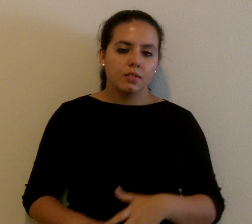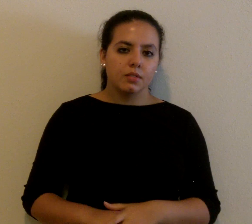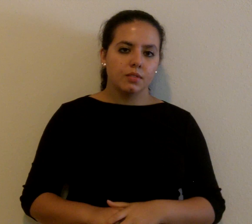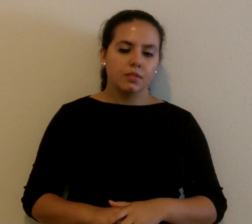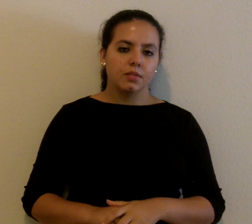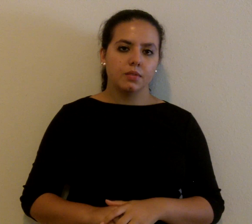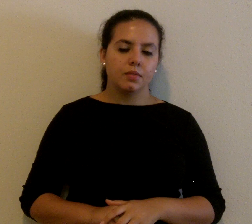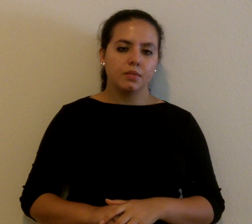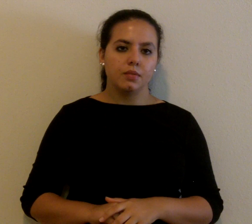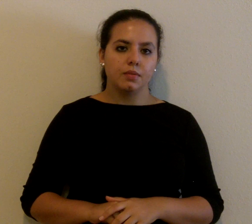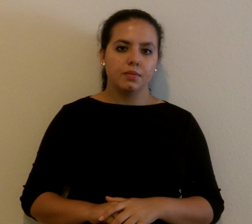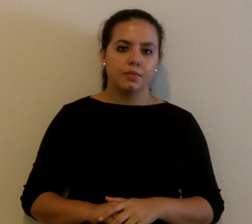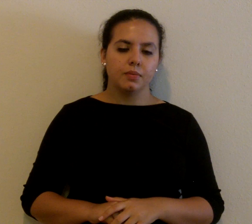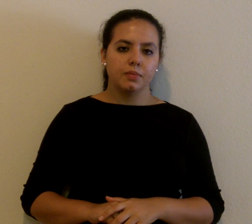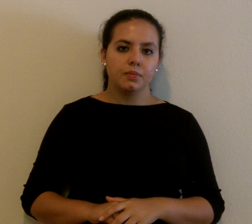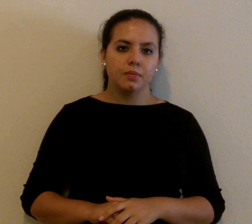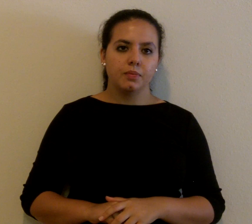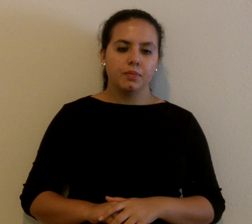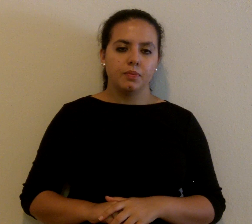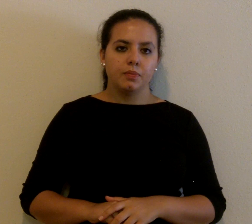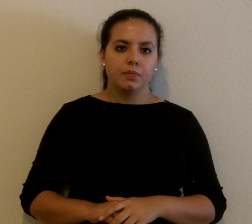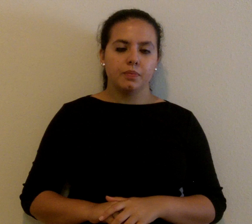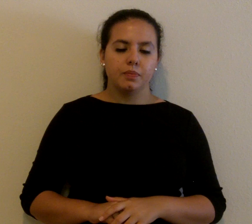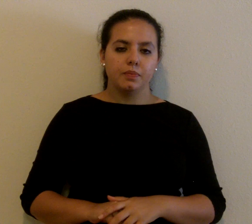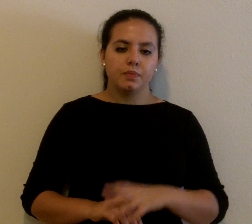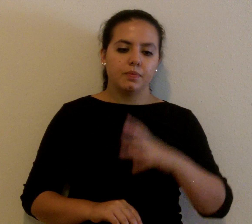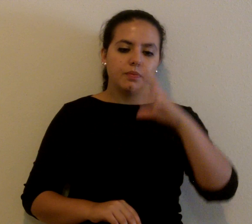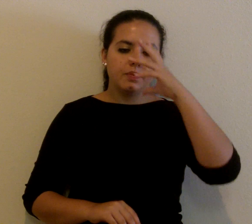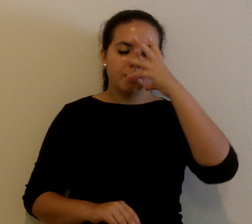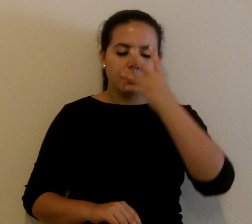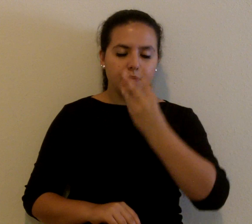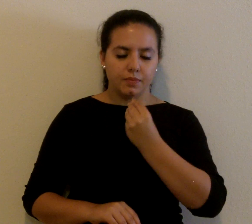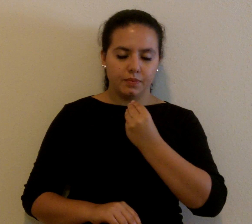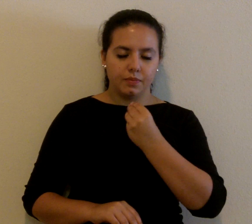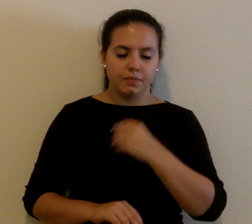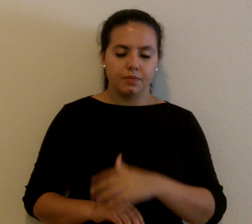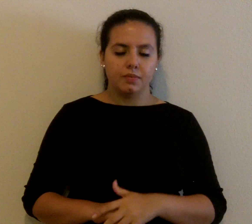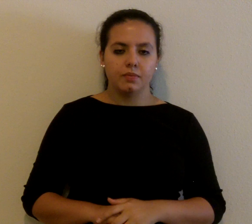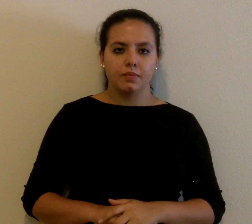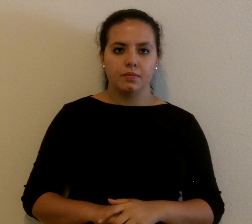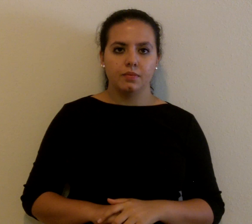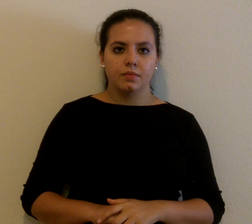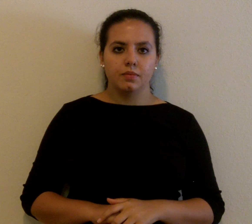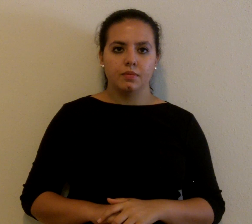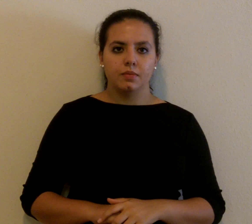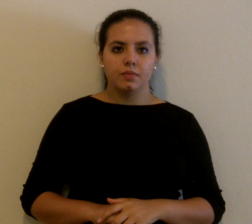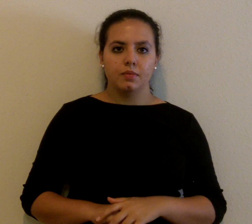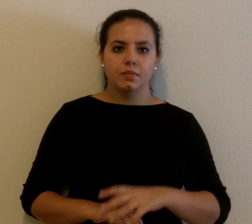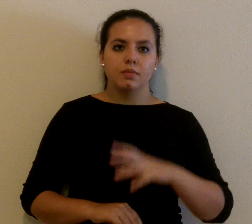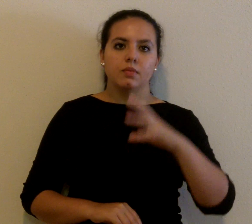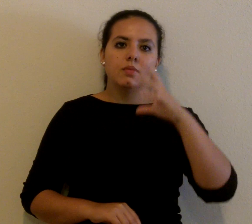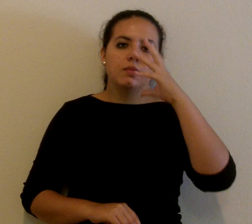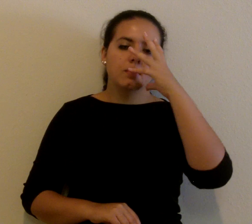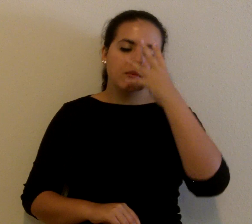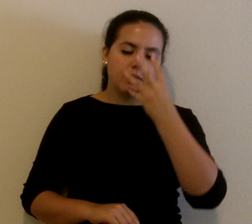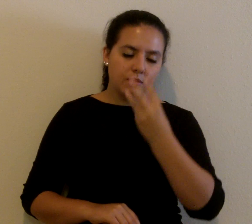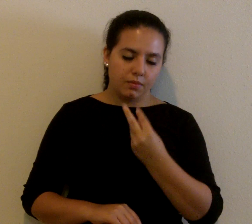depends upon how you want to do it. Then we have sleep, we sleep. Basically our whole face just kind of shuts down,